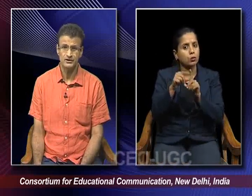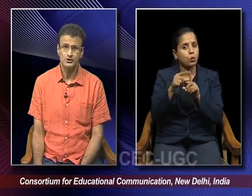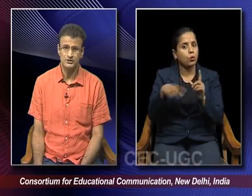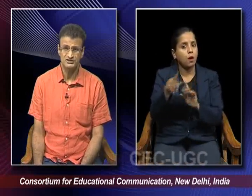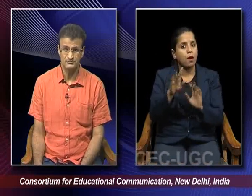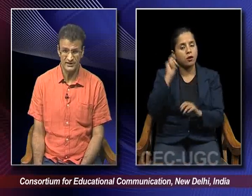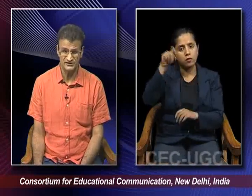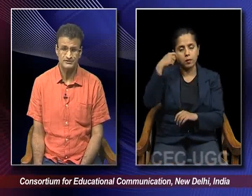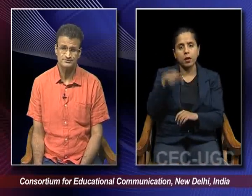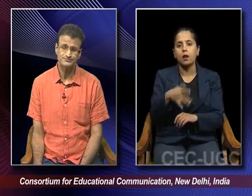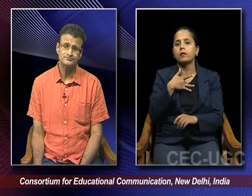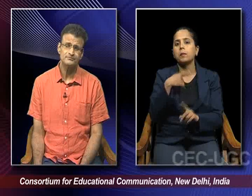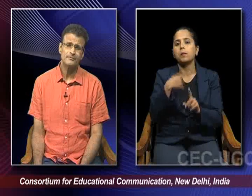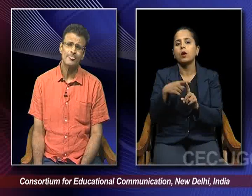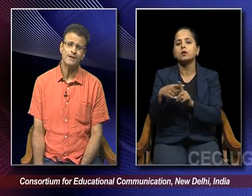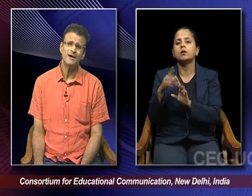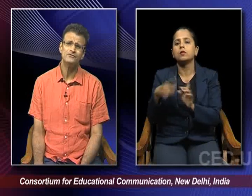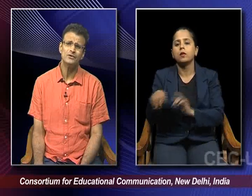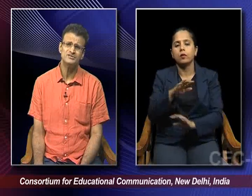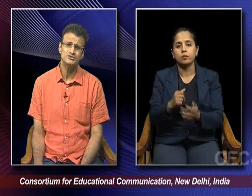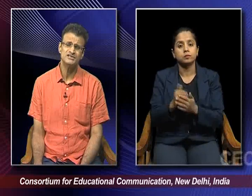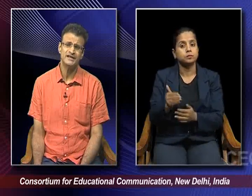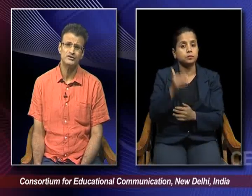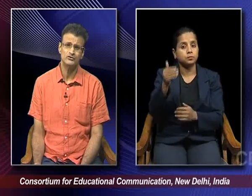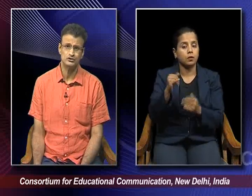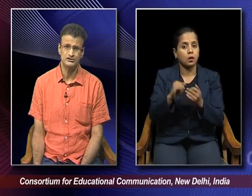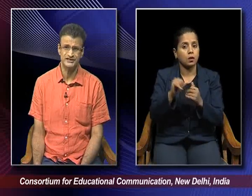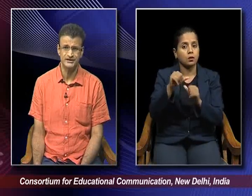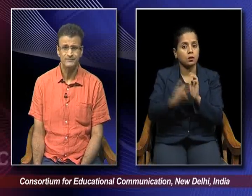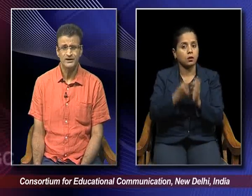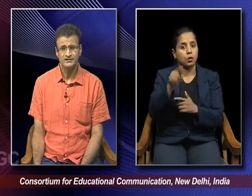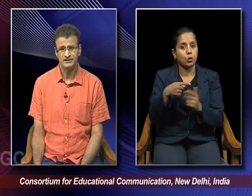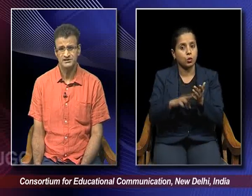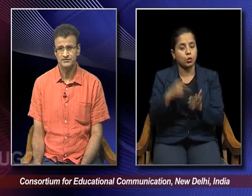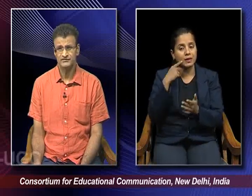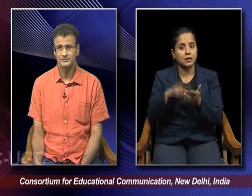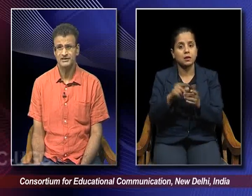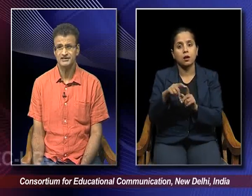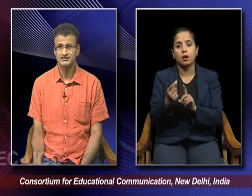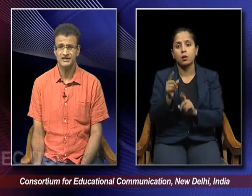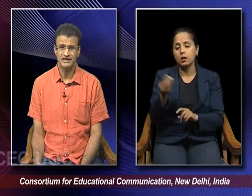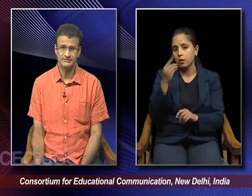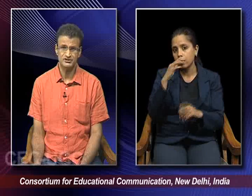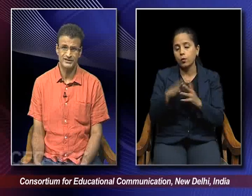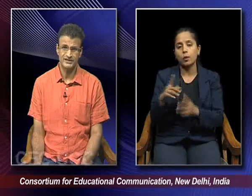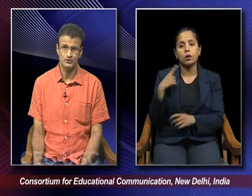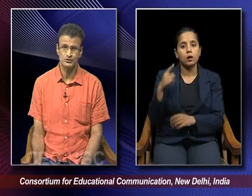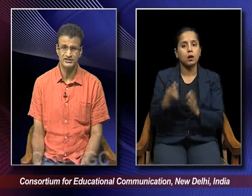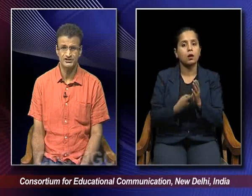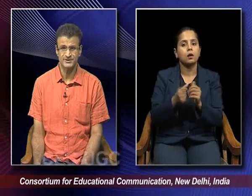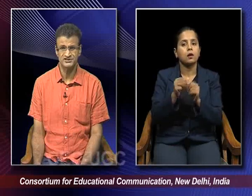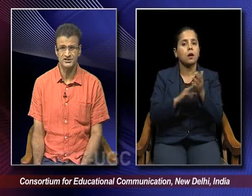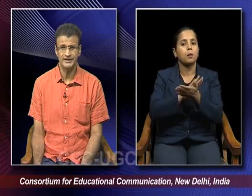a positive place. Apart from Sarojini Naidu, we also see that some of the women leaders like Rameshwari Nehru,